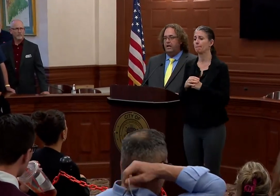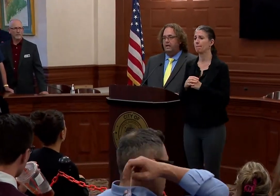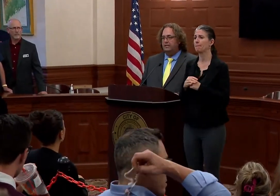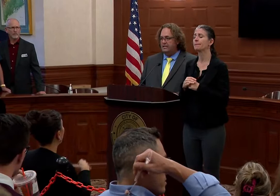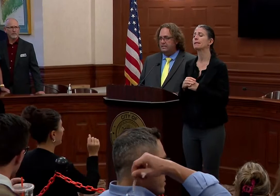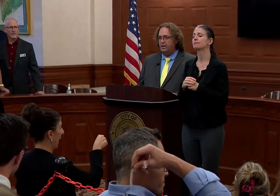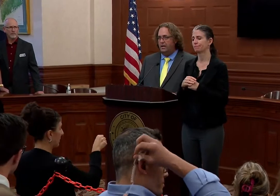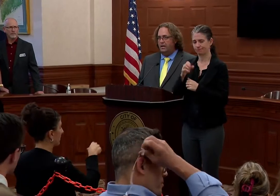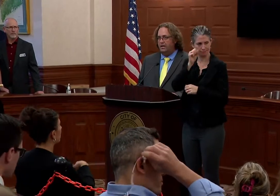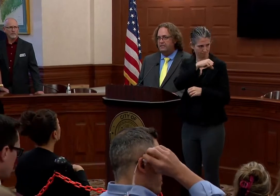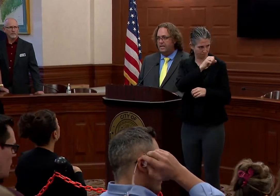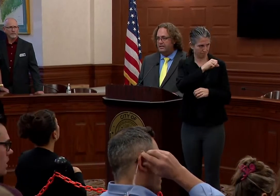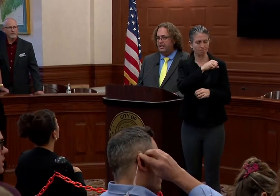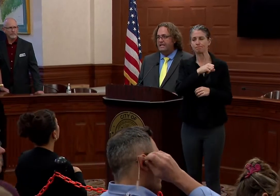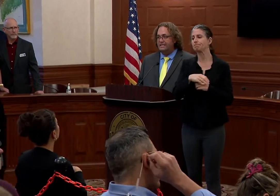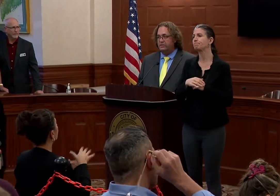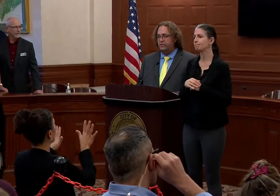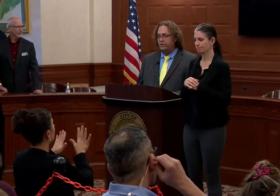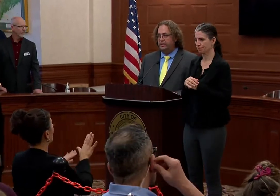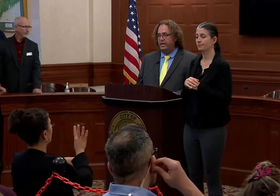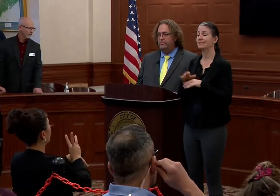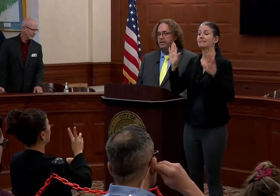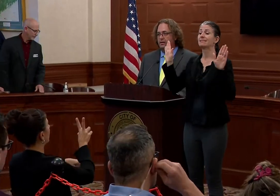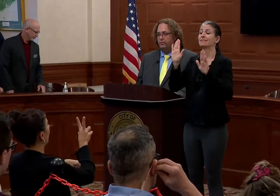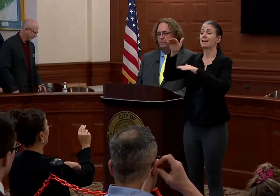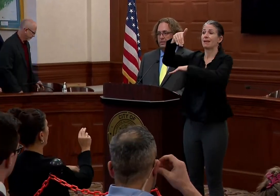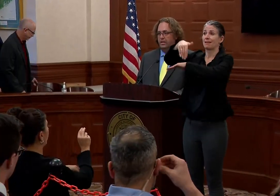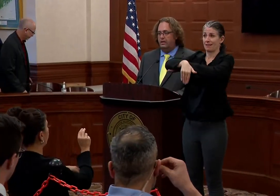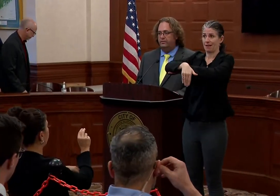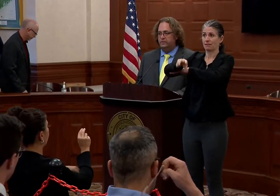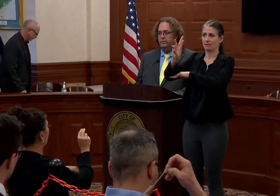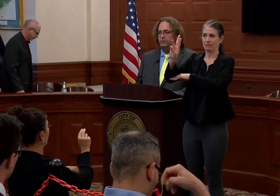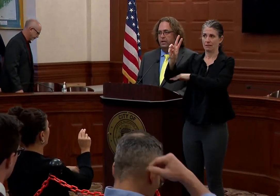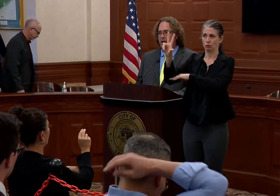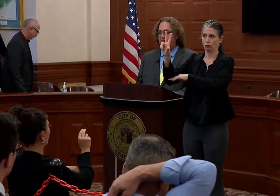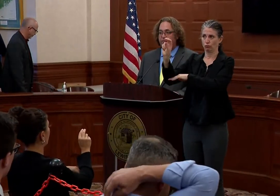we, Sunday at 6:30 p.m., there will be a vigil at the